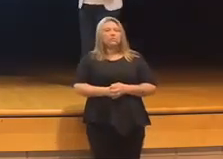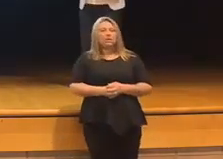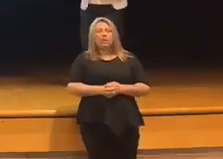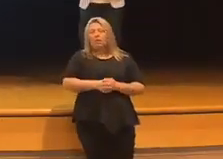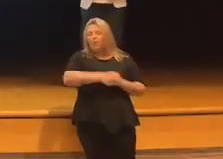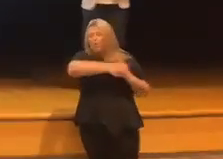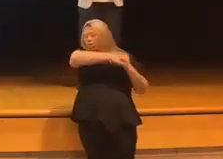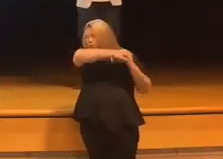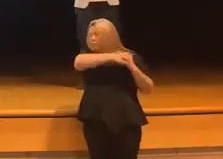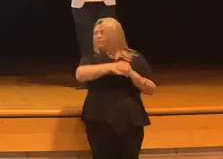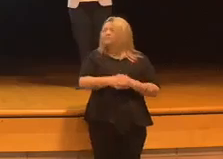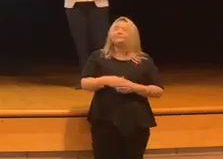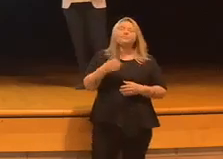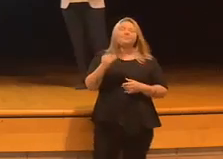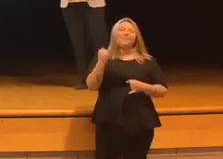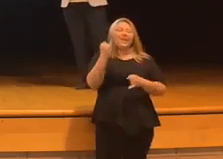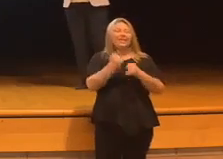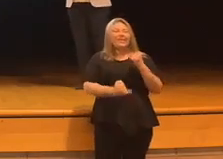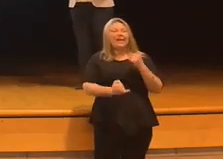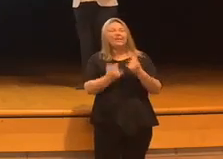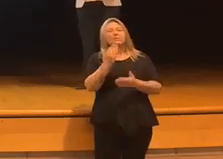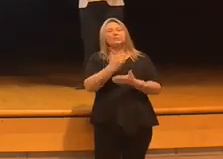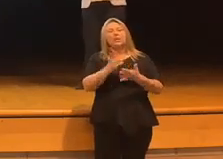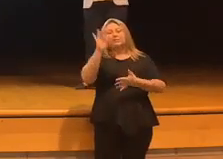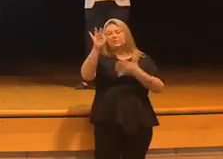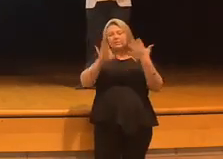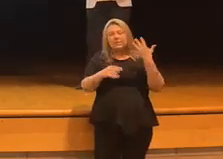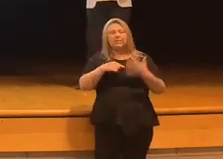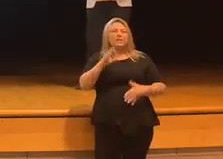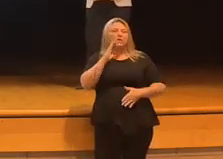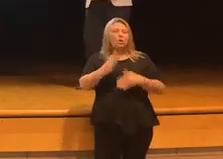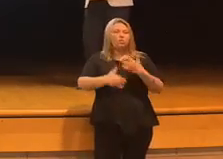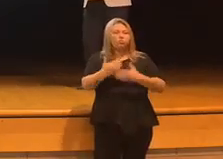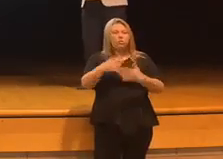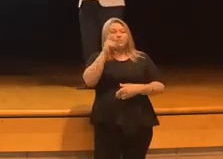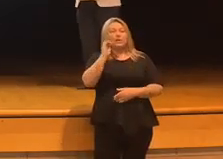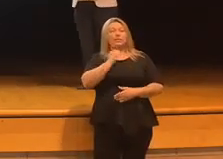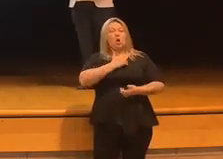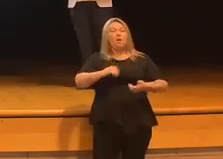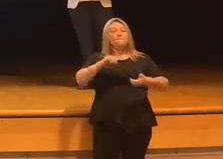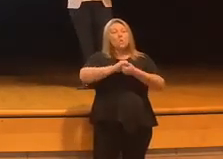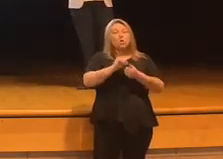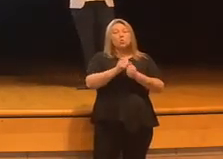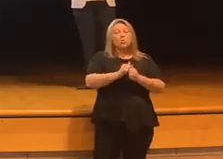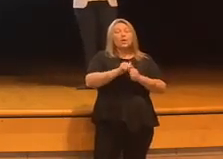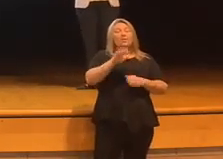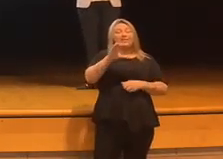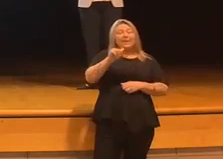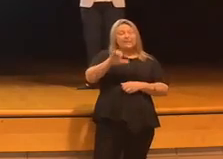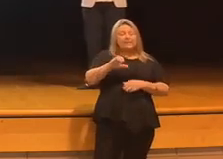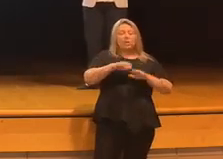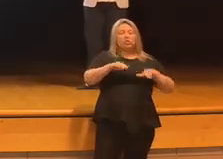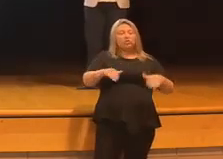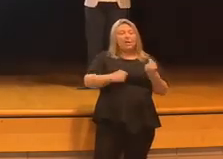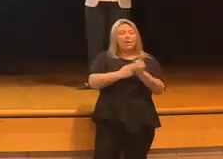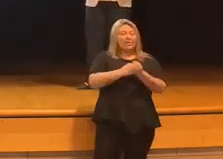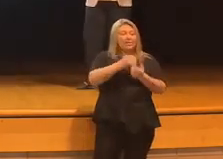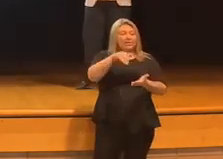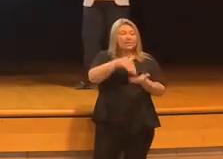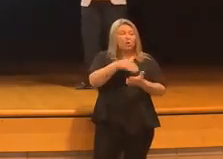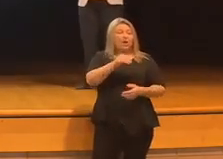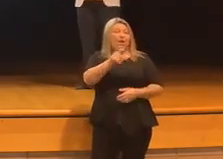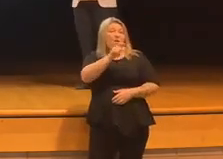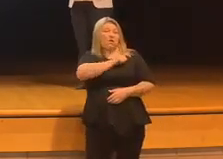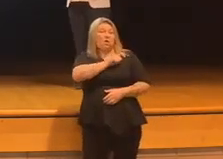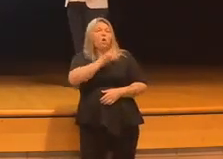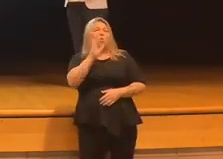And finally, just some tips. I'm going to breeze through these because our partners with the Child Advocacy Center and our partners with law enforcement are going to